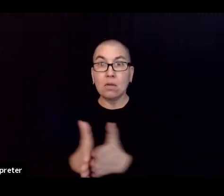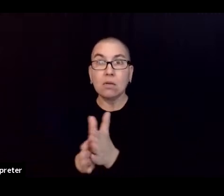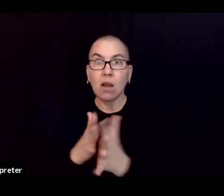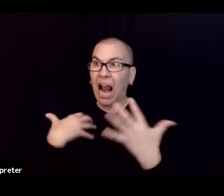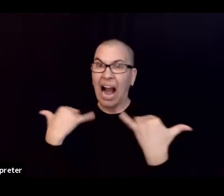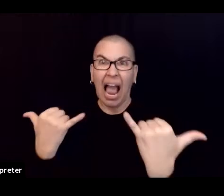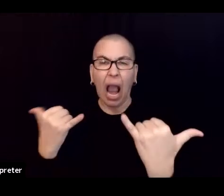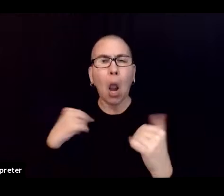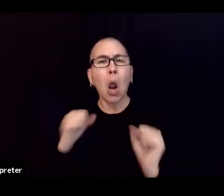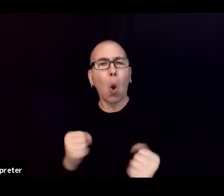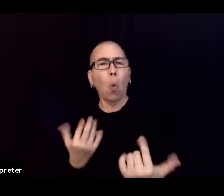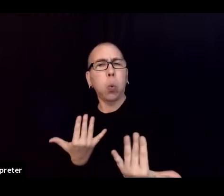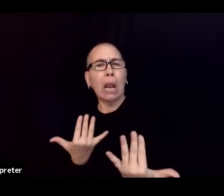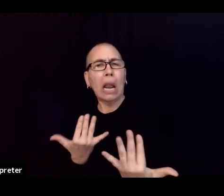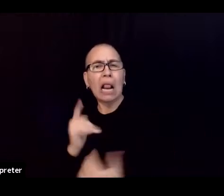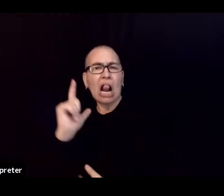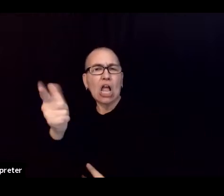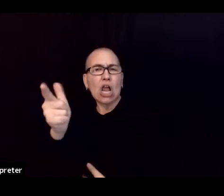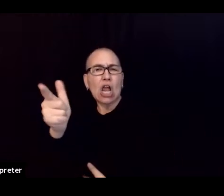sure that people with